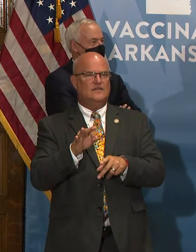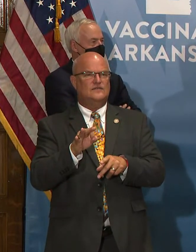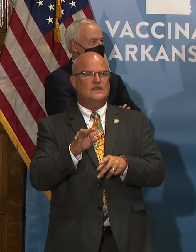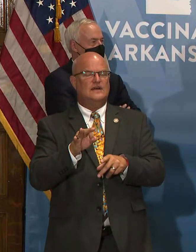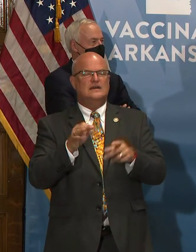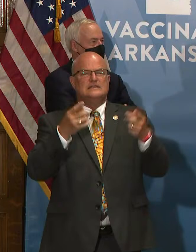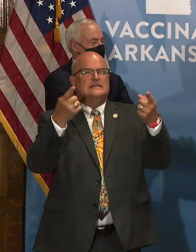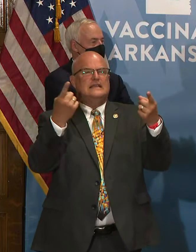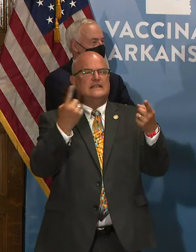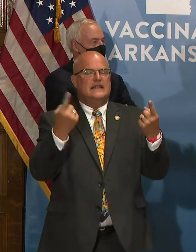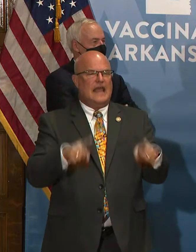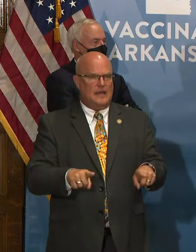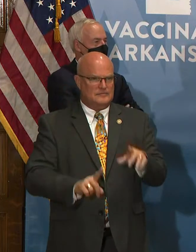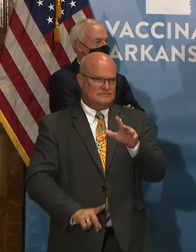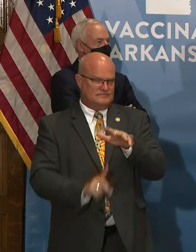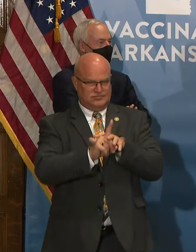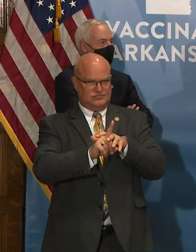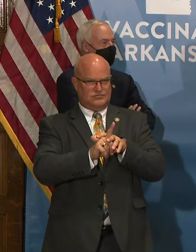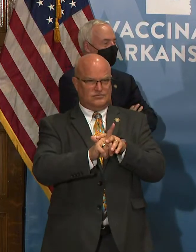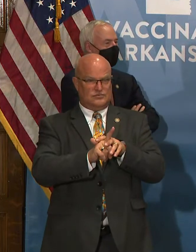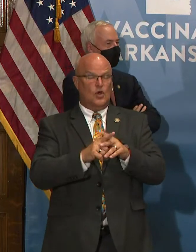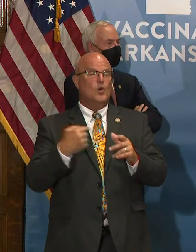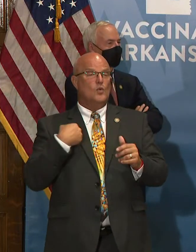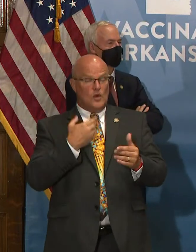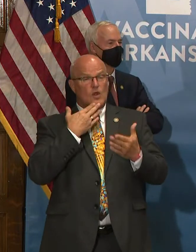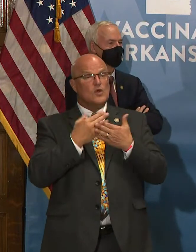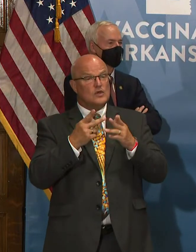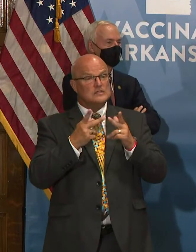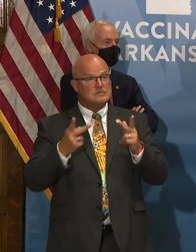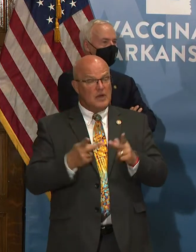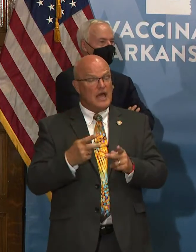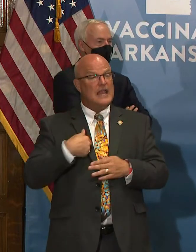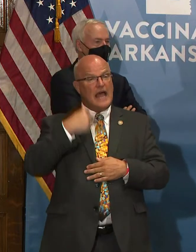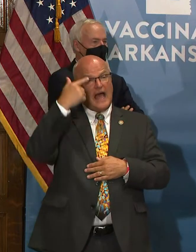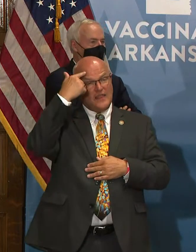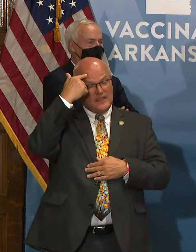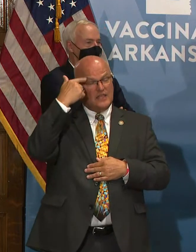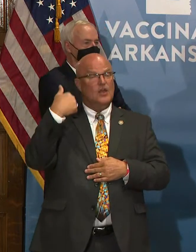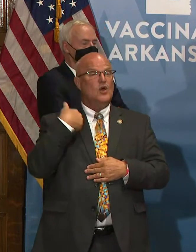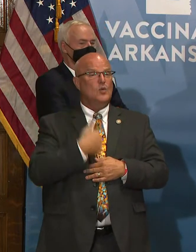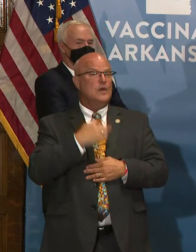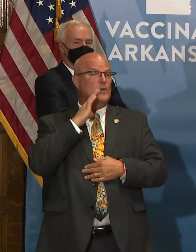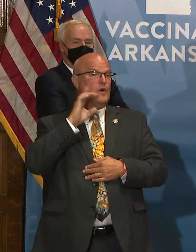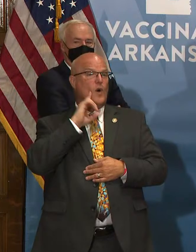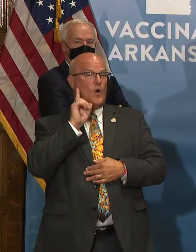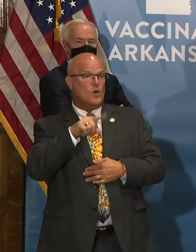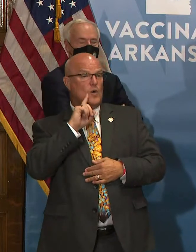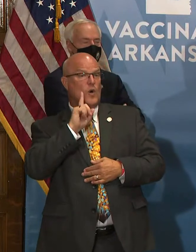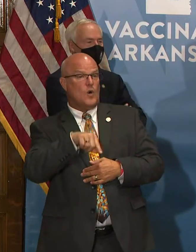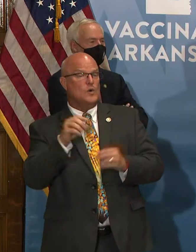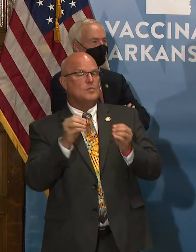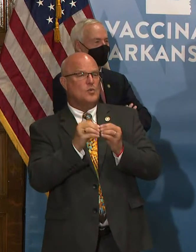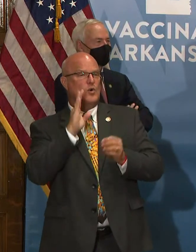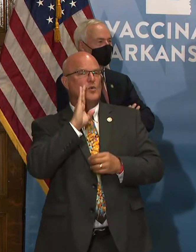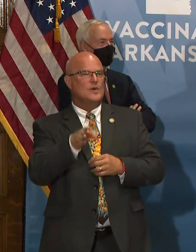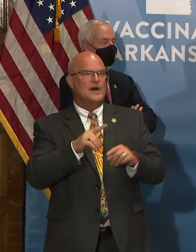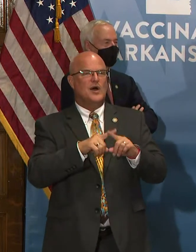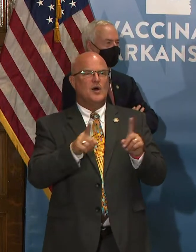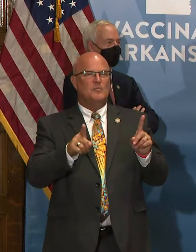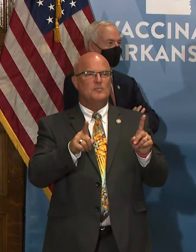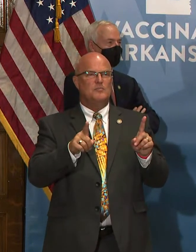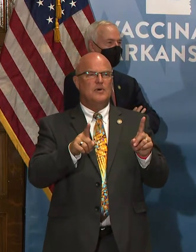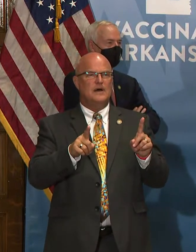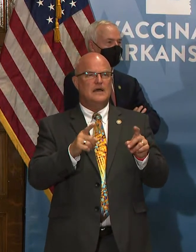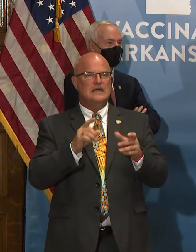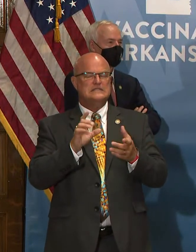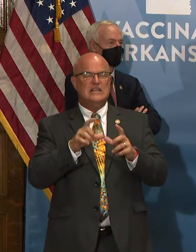transigent, that would come up. So we were in a good spot, and I think we will be ordering as we go, but I don't expect us to be